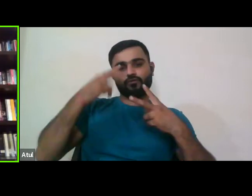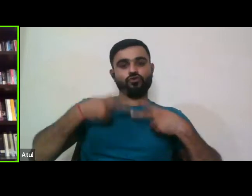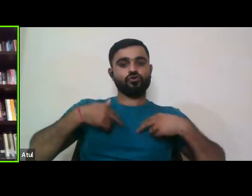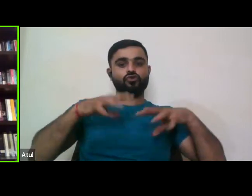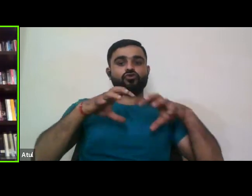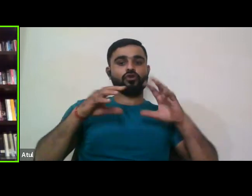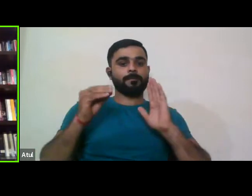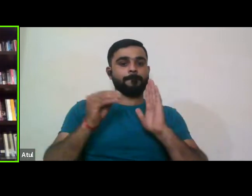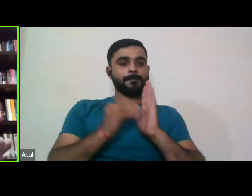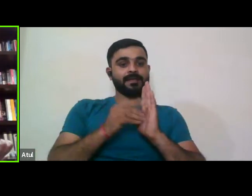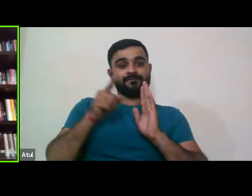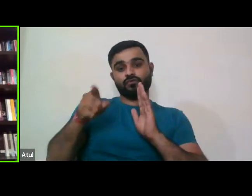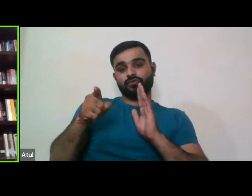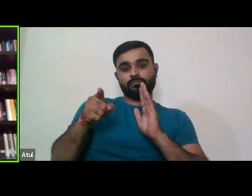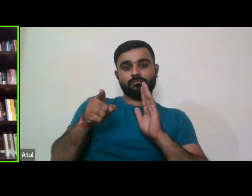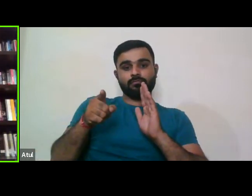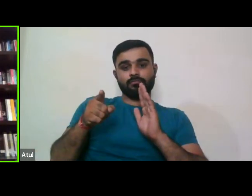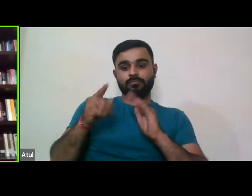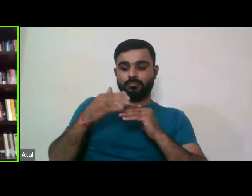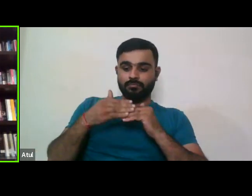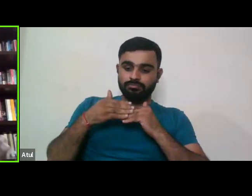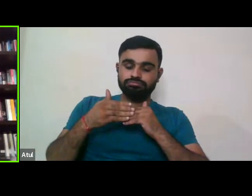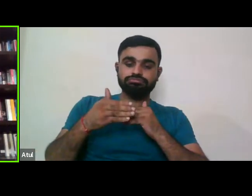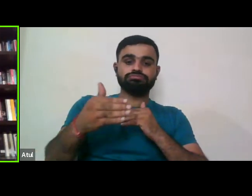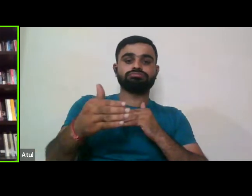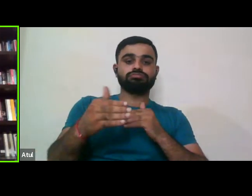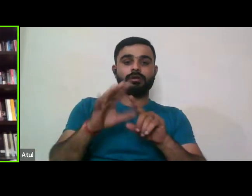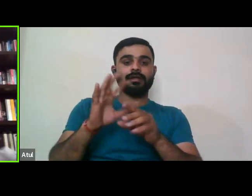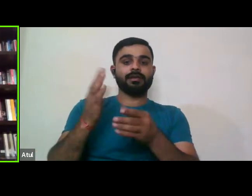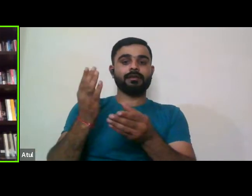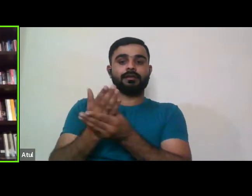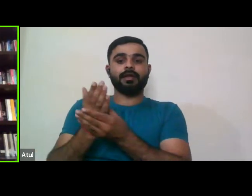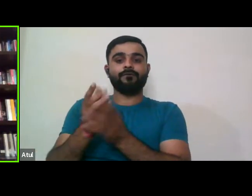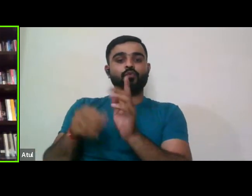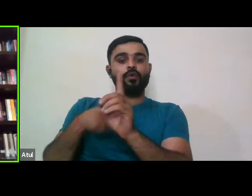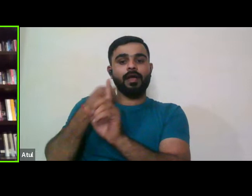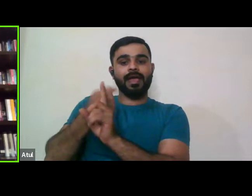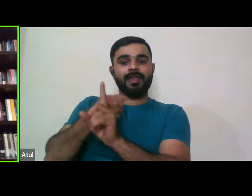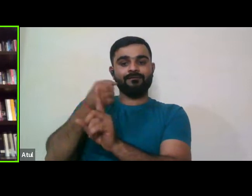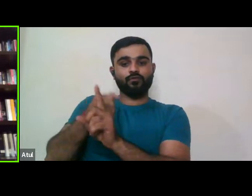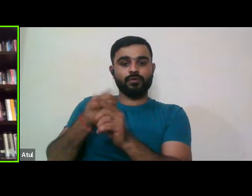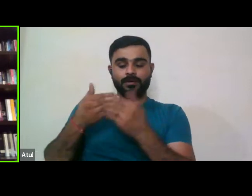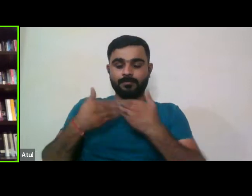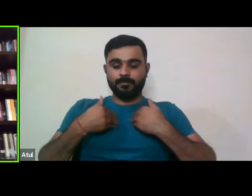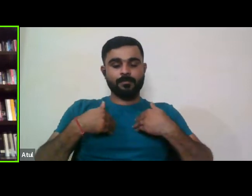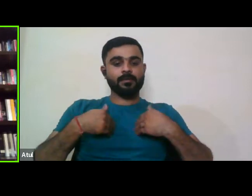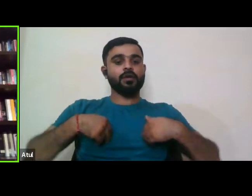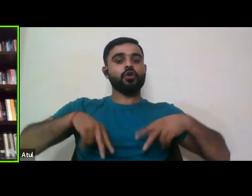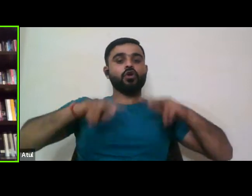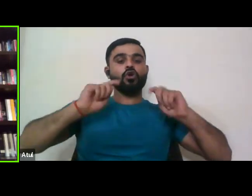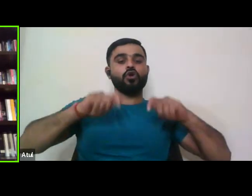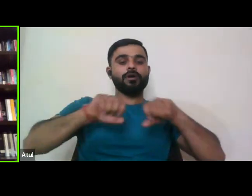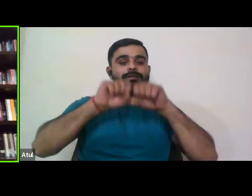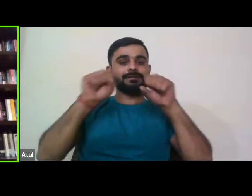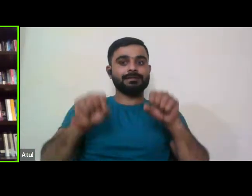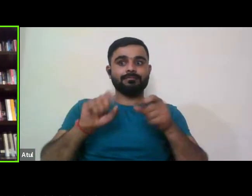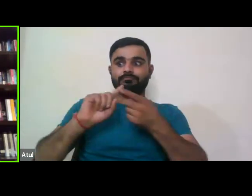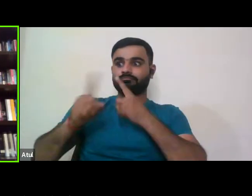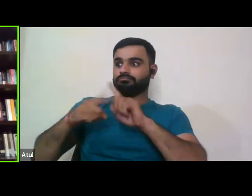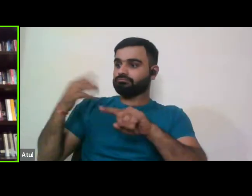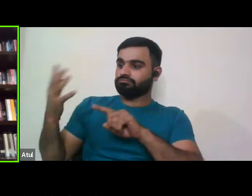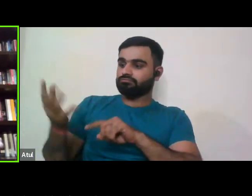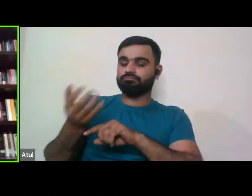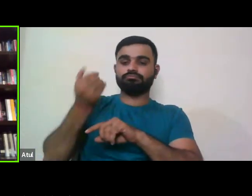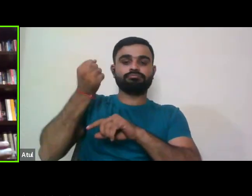bench, there is a move towards documentary advocacy. Now, our court system and our judiciary historically